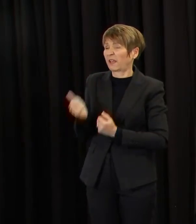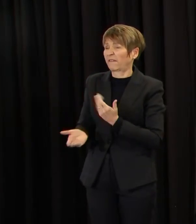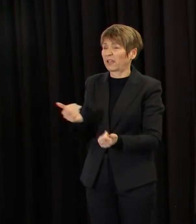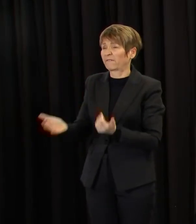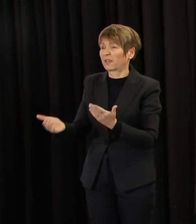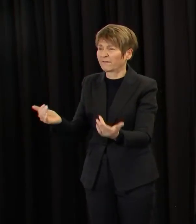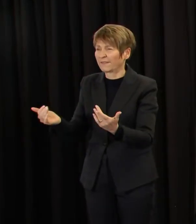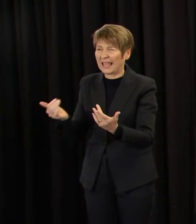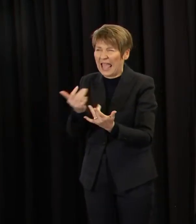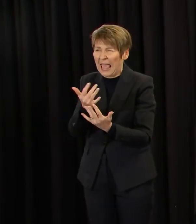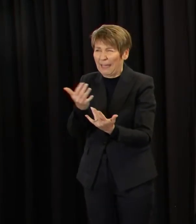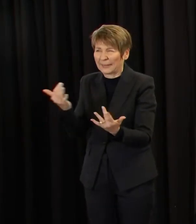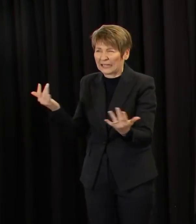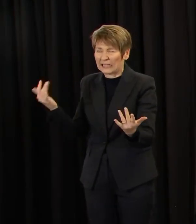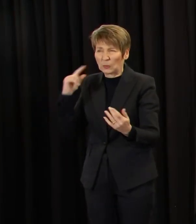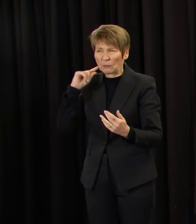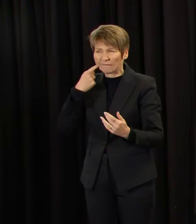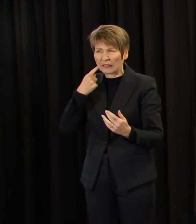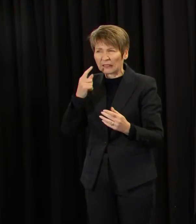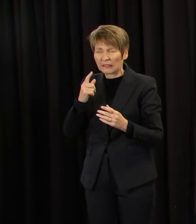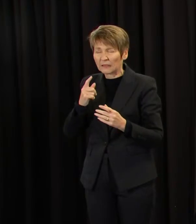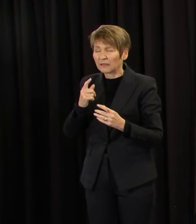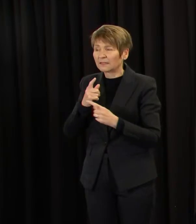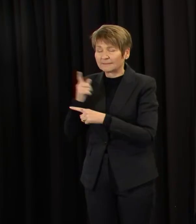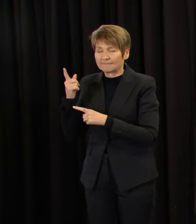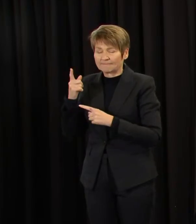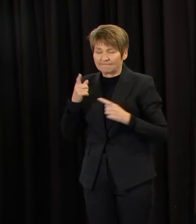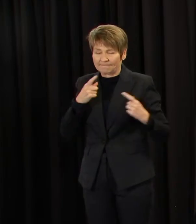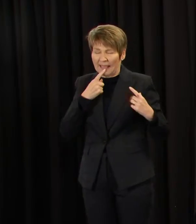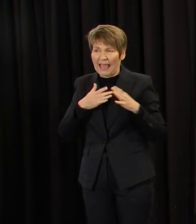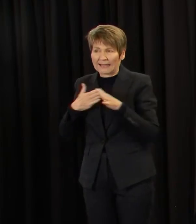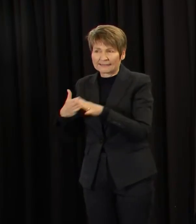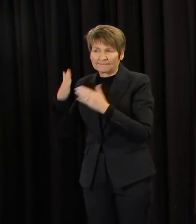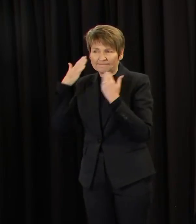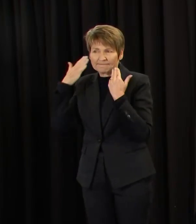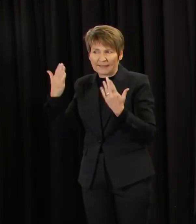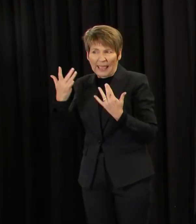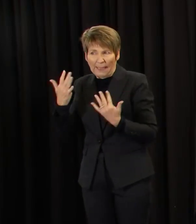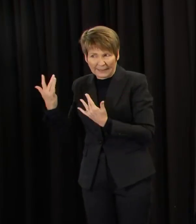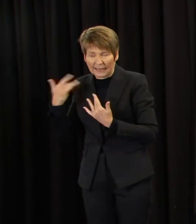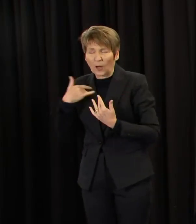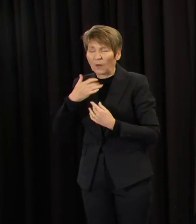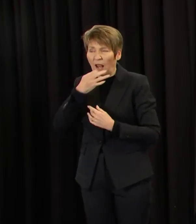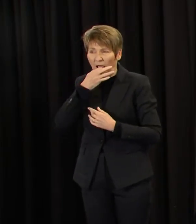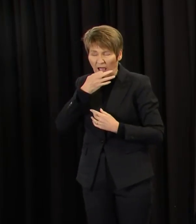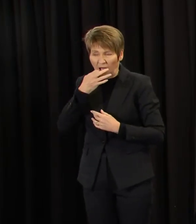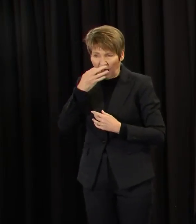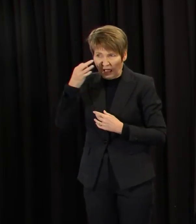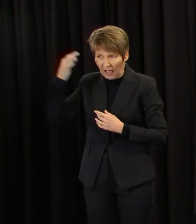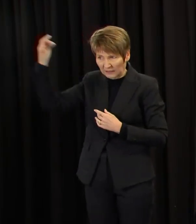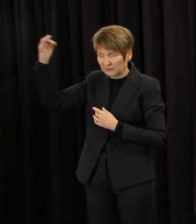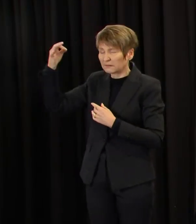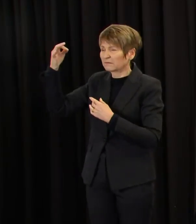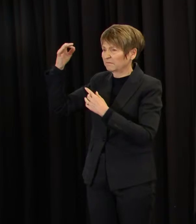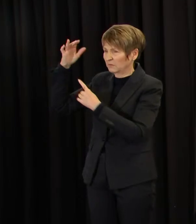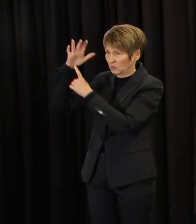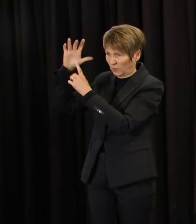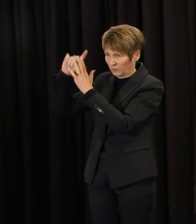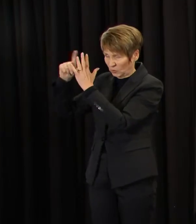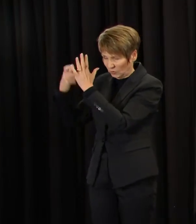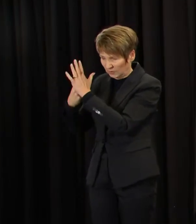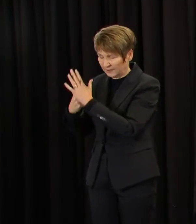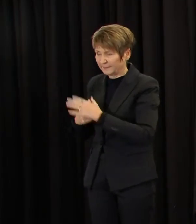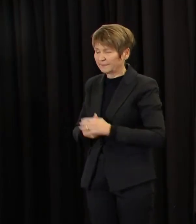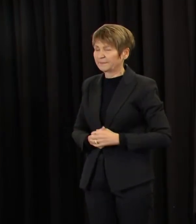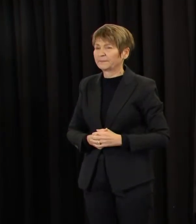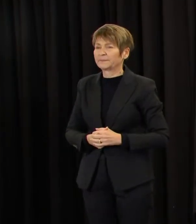given Pfizer's now opened up to everybody, the north and the west, they've been particularly hit hard over the past 2 years. Vaccination rates rates there